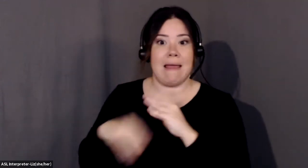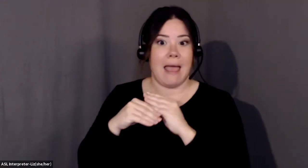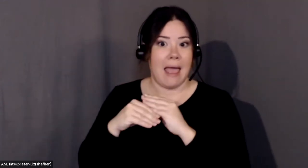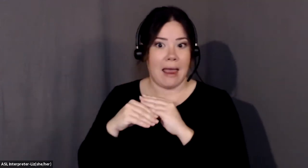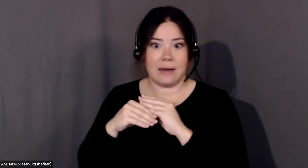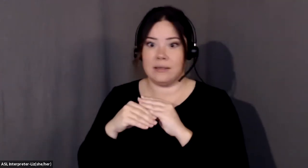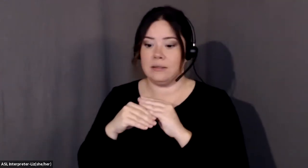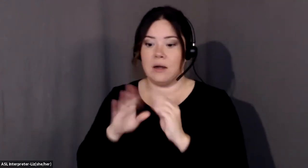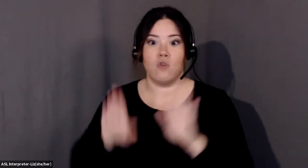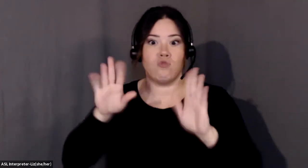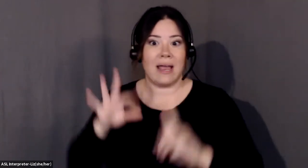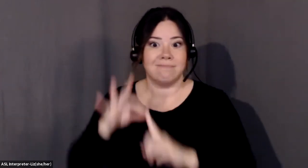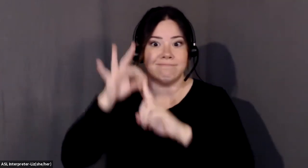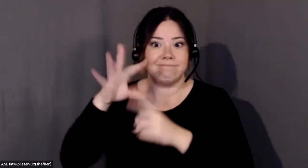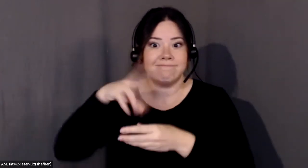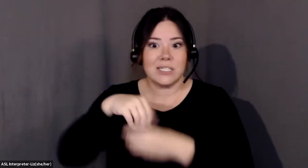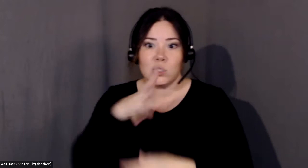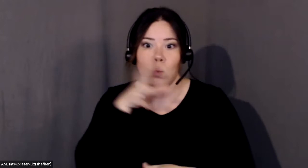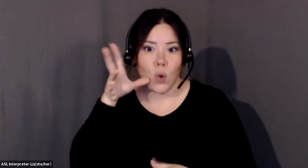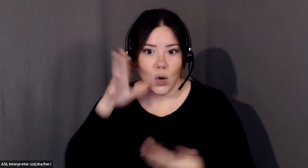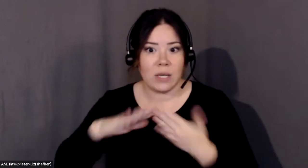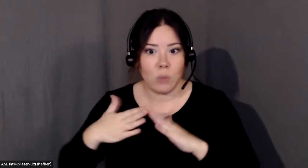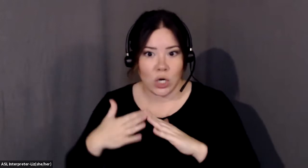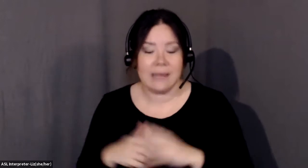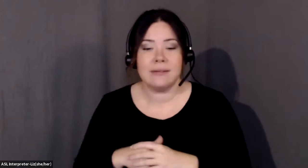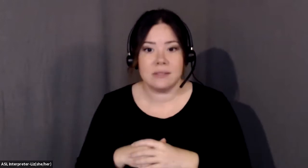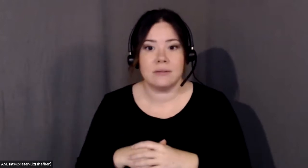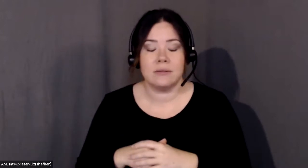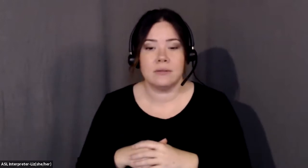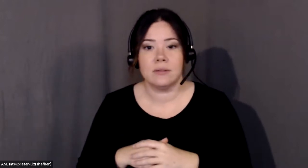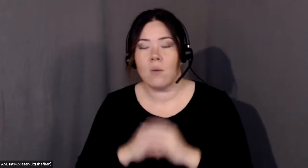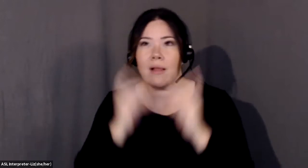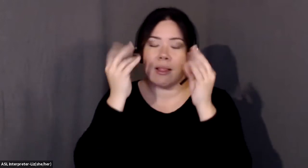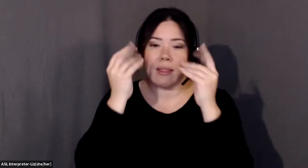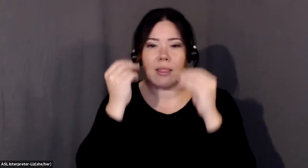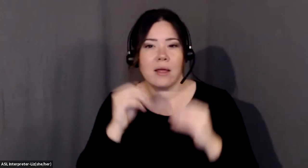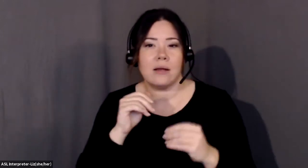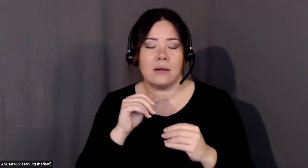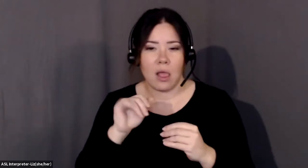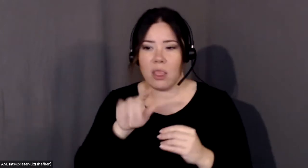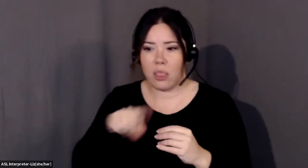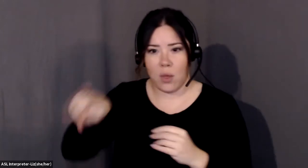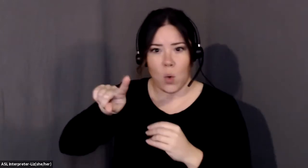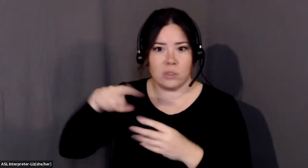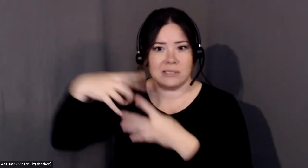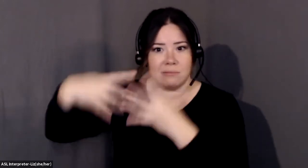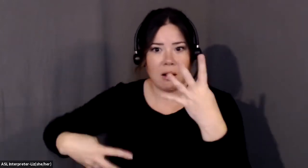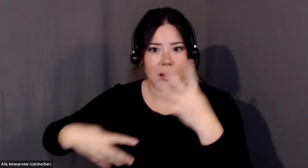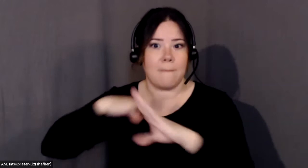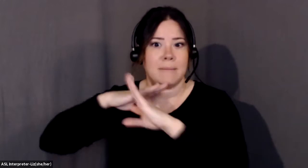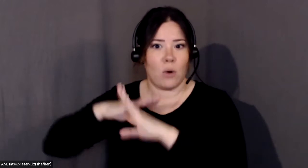component to rural communities, and thinking about some of the barriers that you all provided to what makes